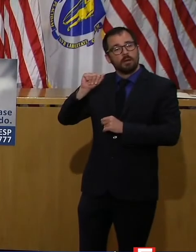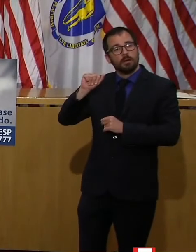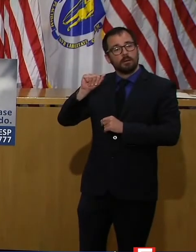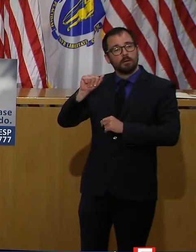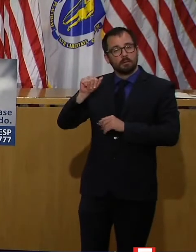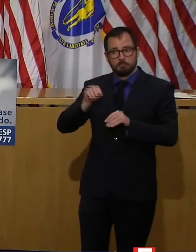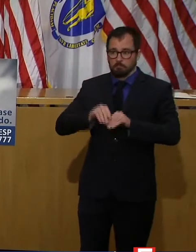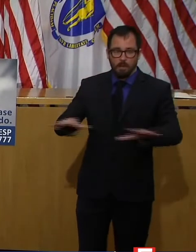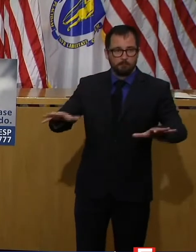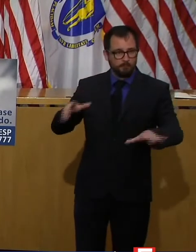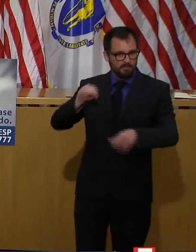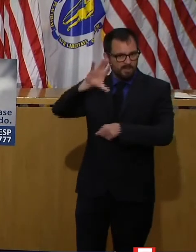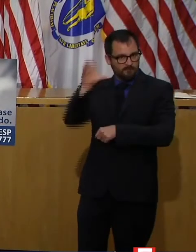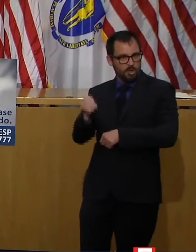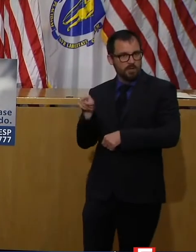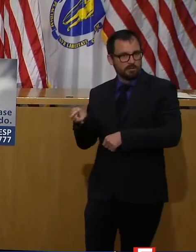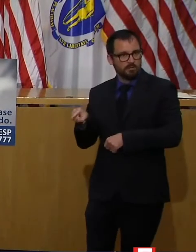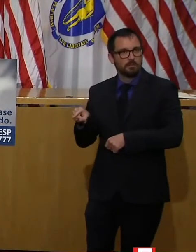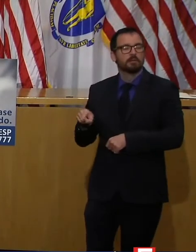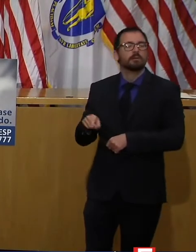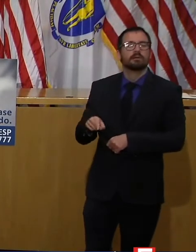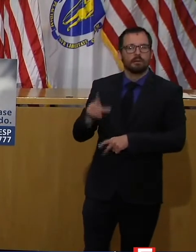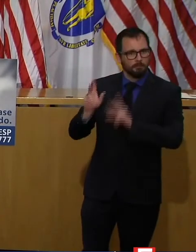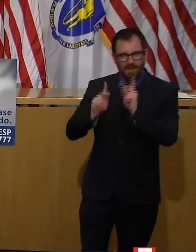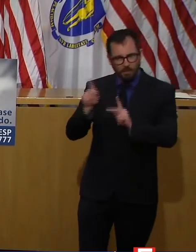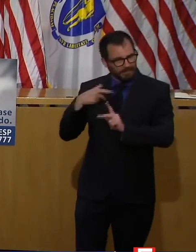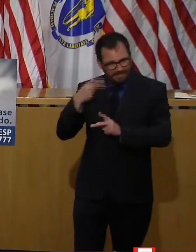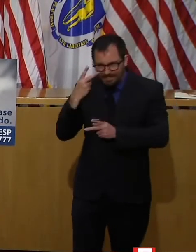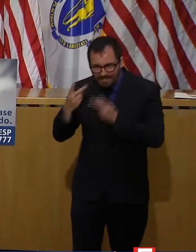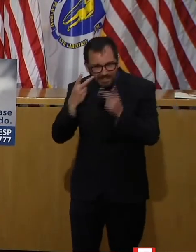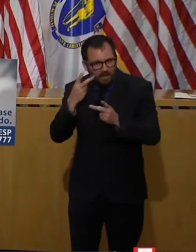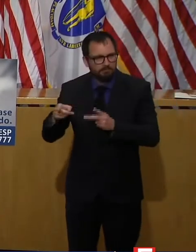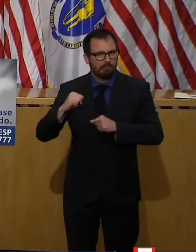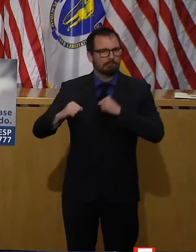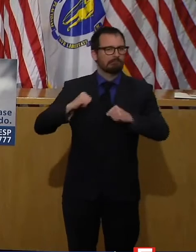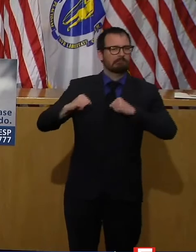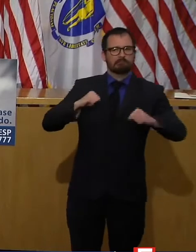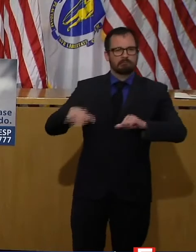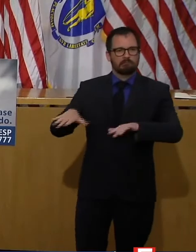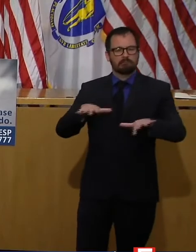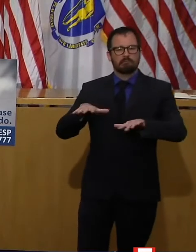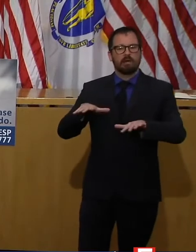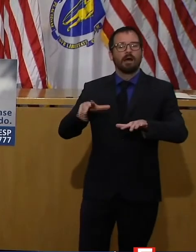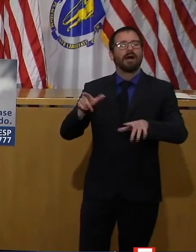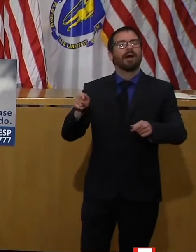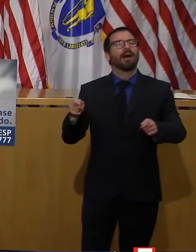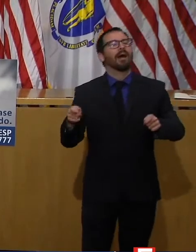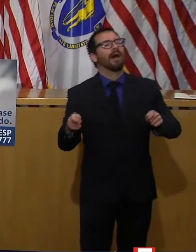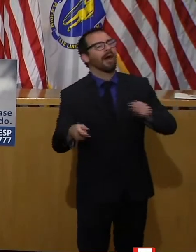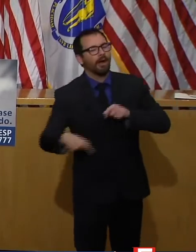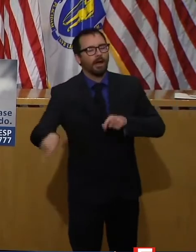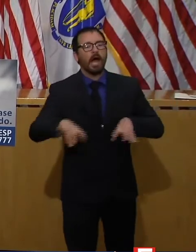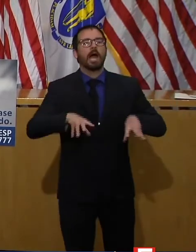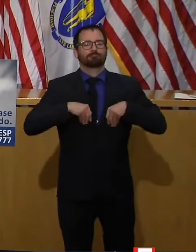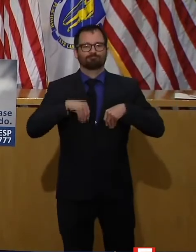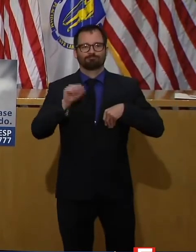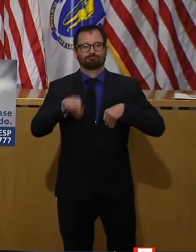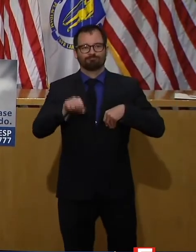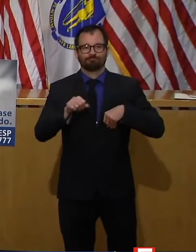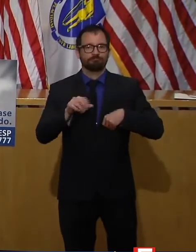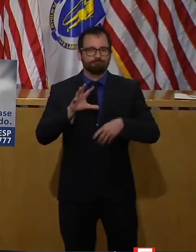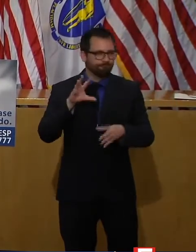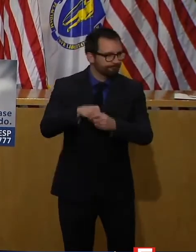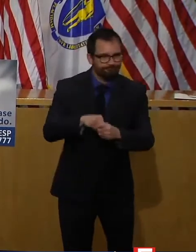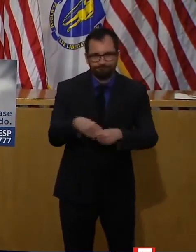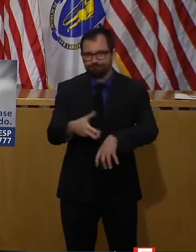that one of the most important things that they can do is to heed this advice around quarantine and isolation. It takes this